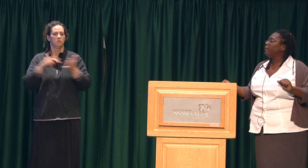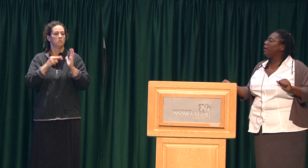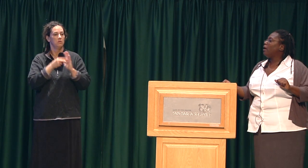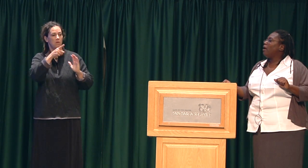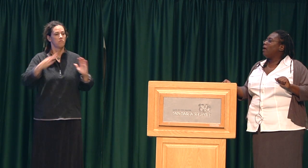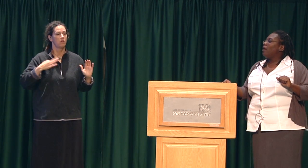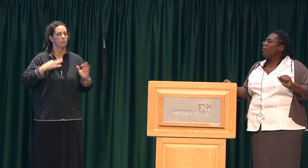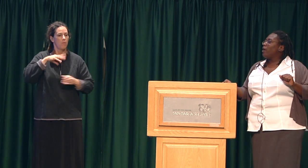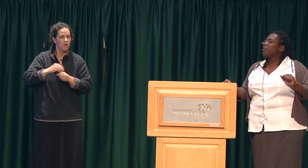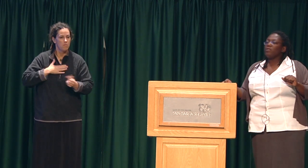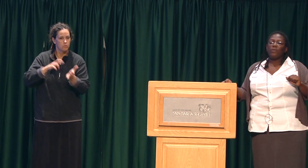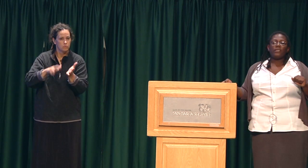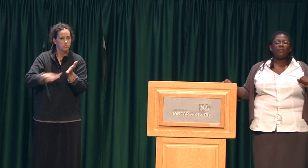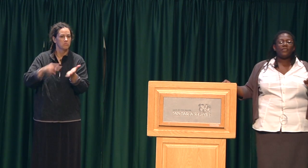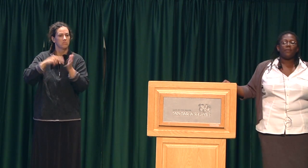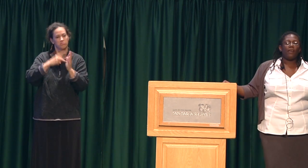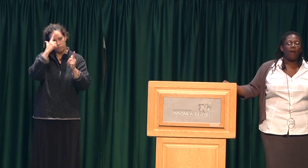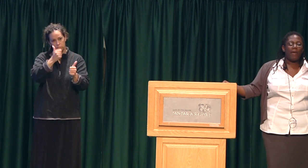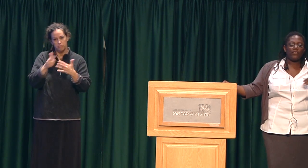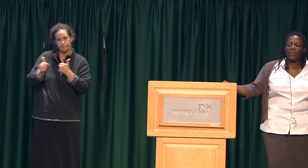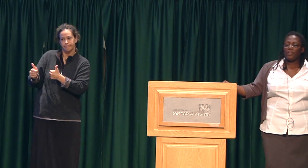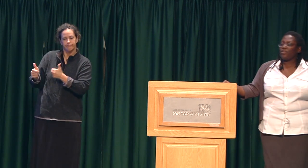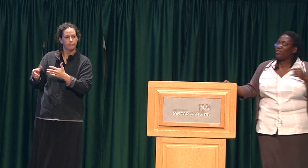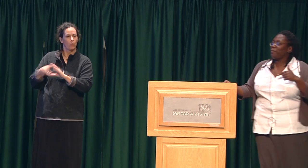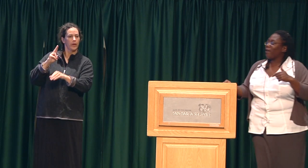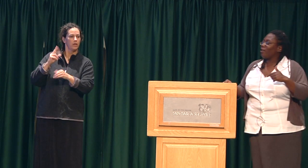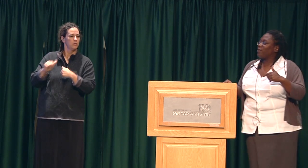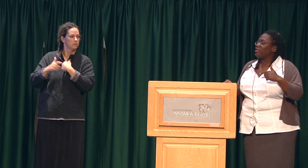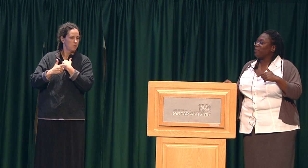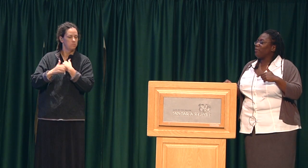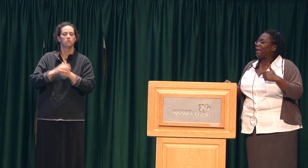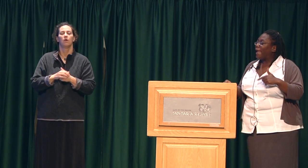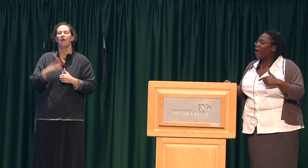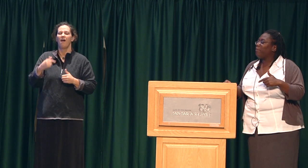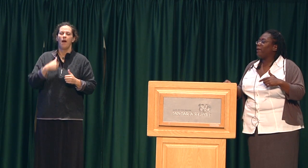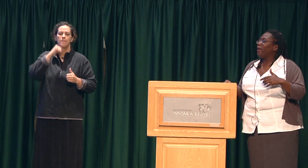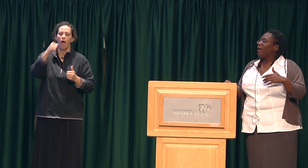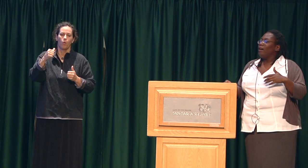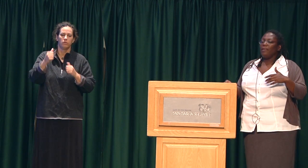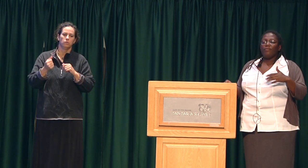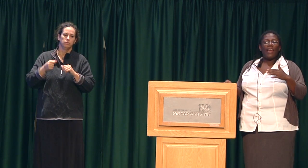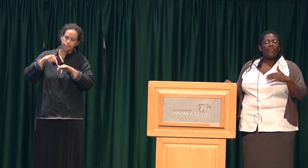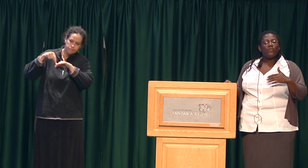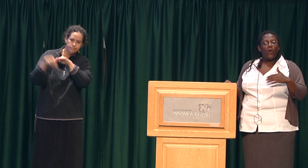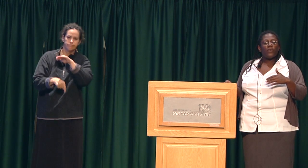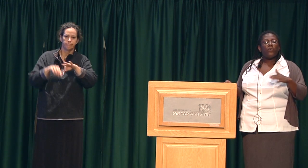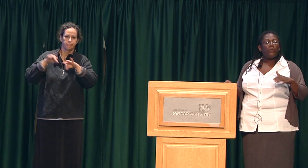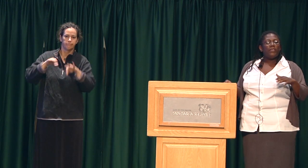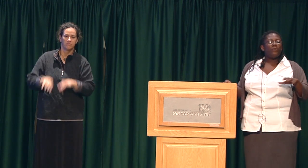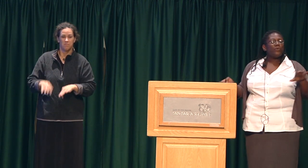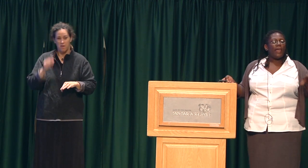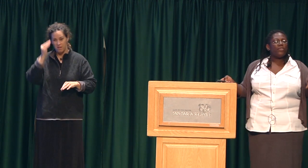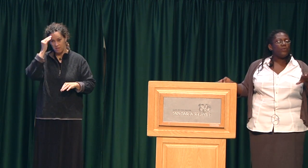time. We also attempted something called back translation, which I'm not going to go into really right now, but that didn't work.